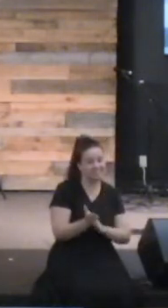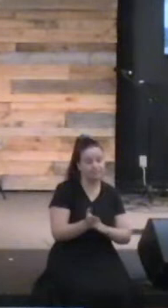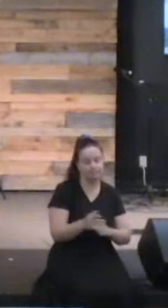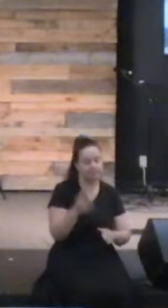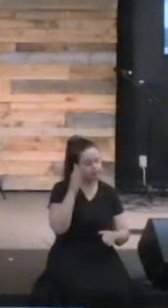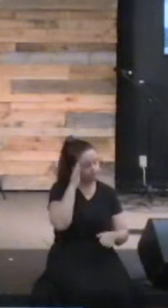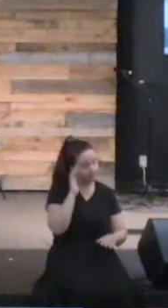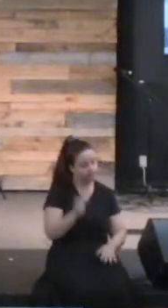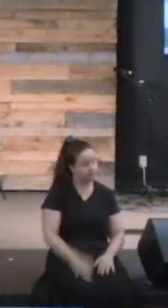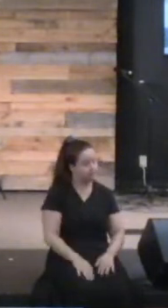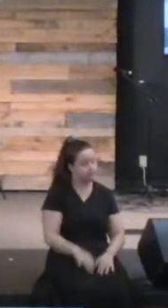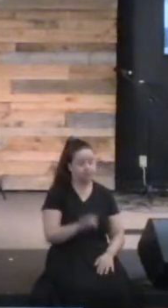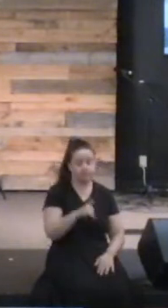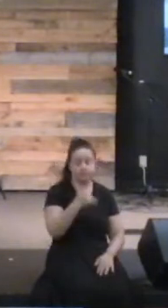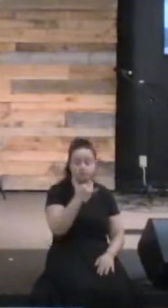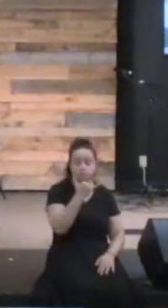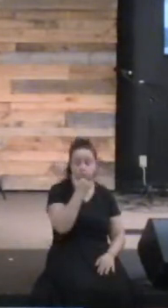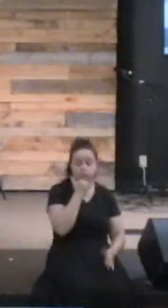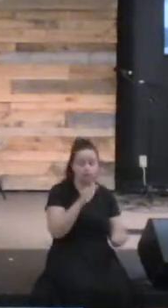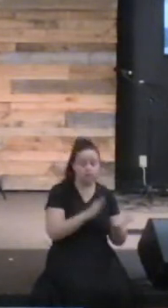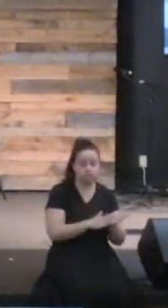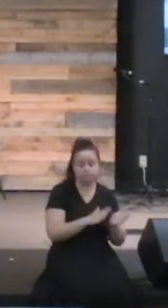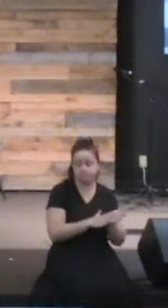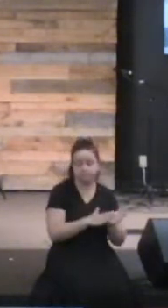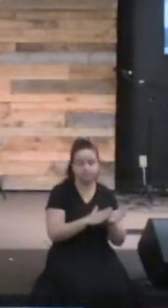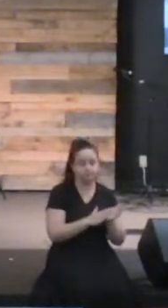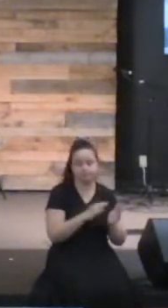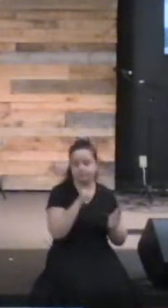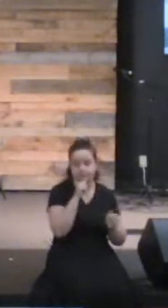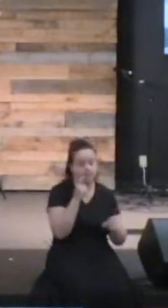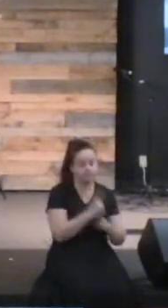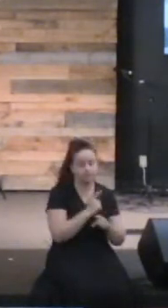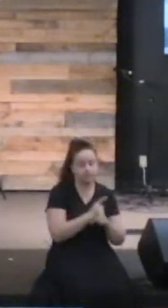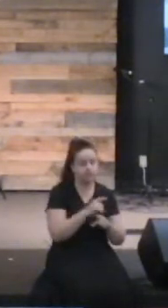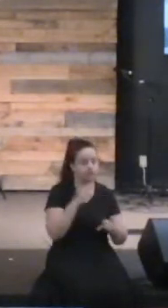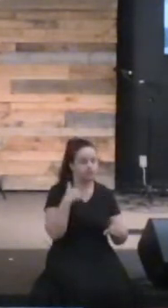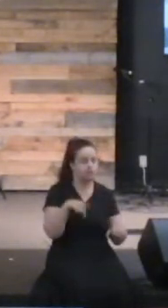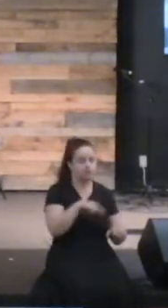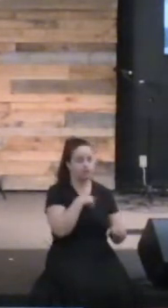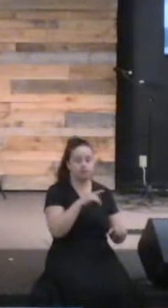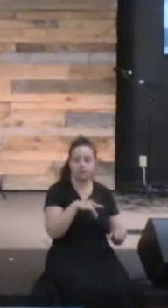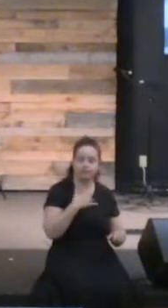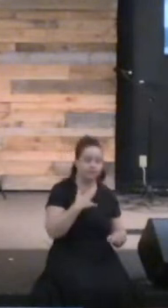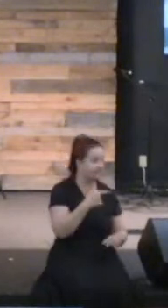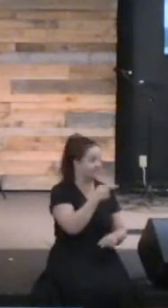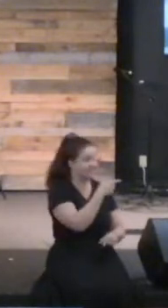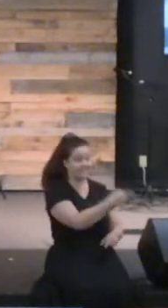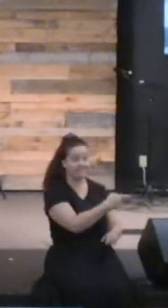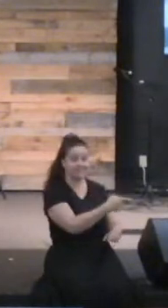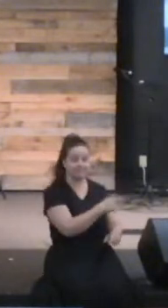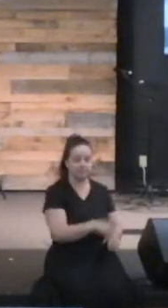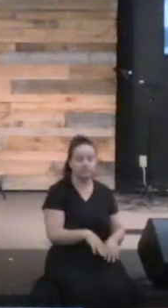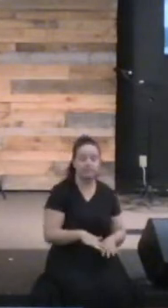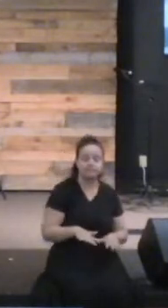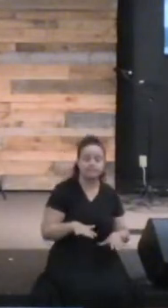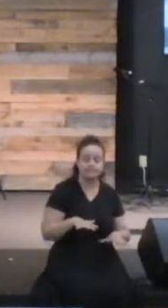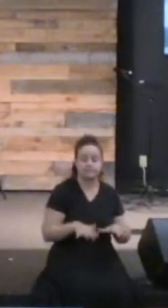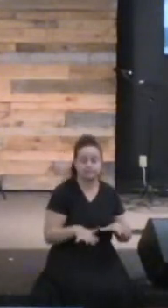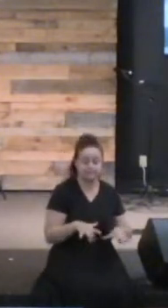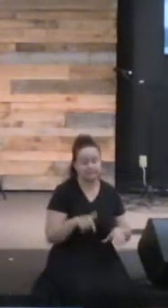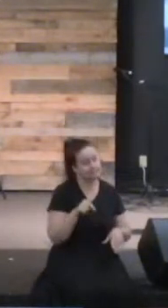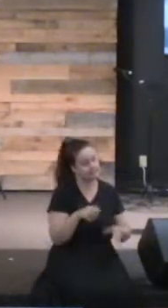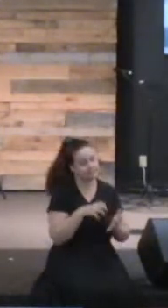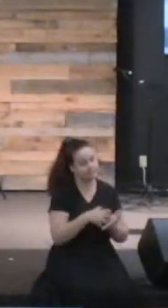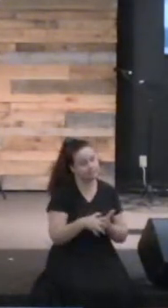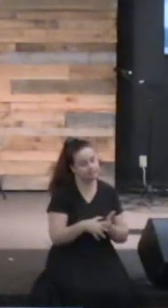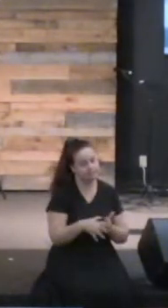that is the wrong beat that's not gonna we all felt it on this corner right over here we were like oh oh this is good this is gonna be